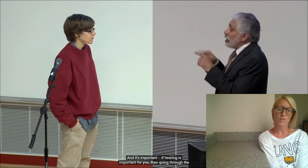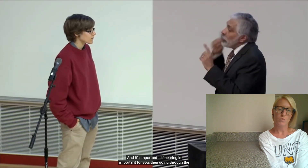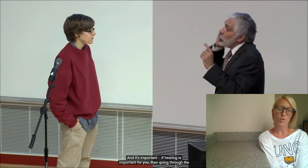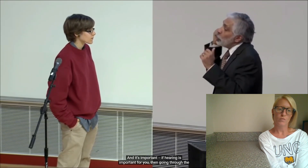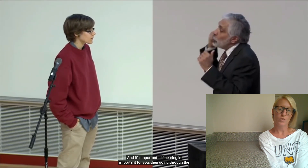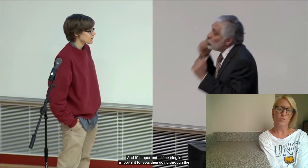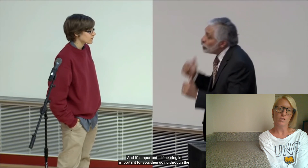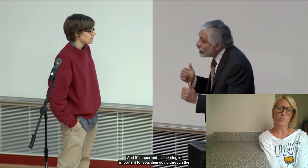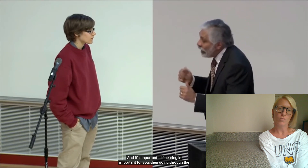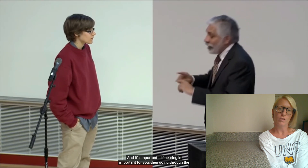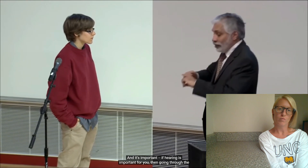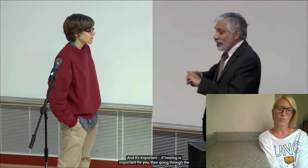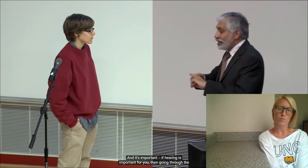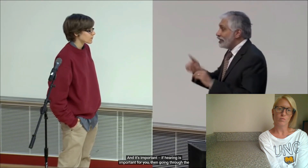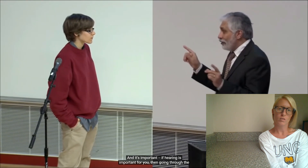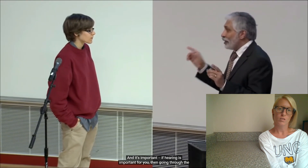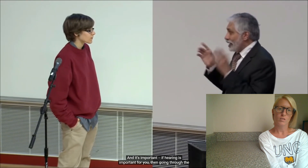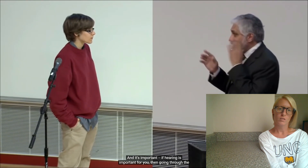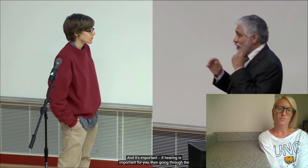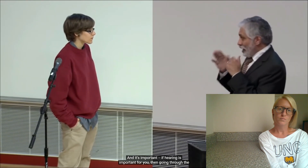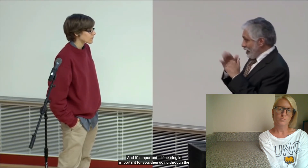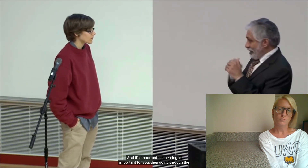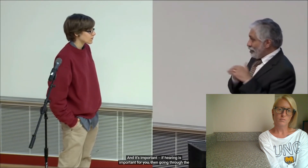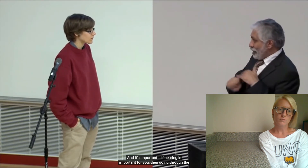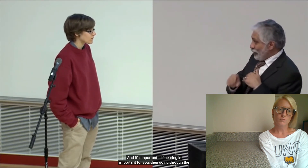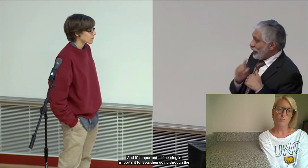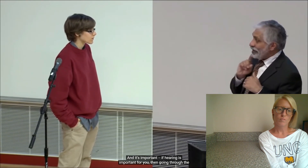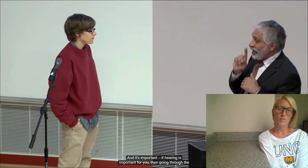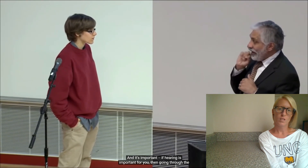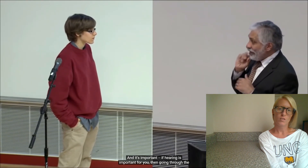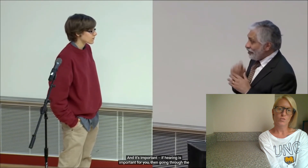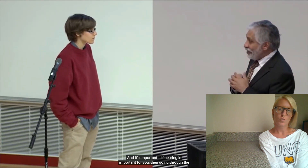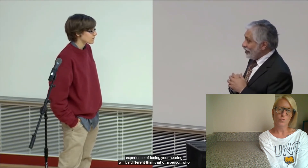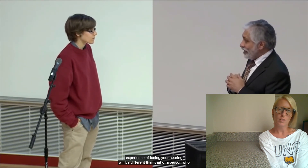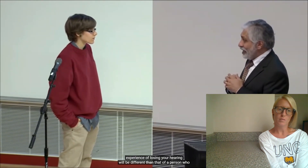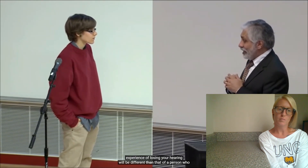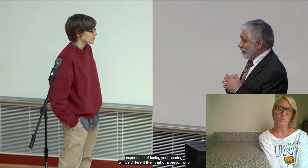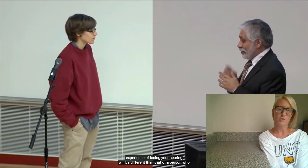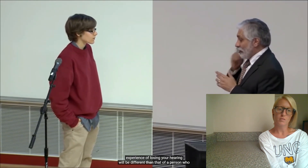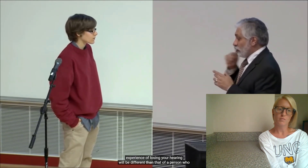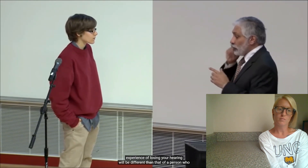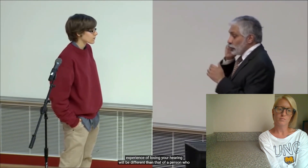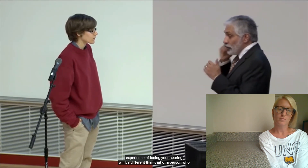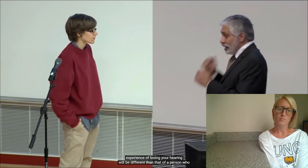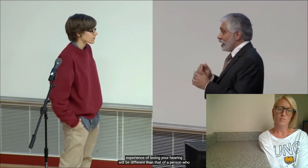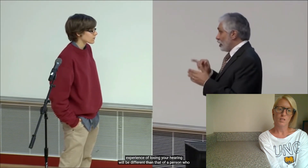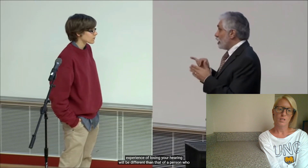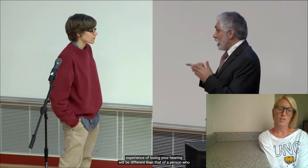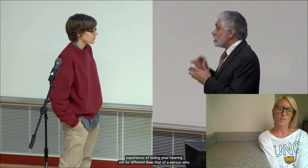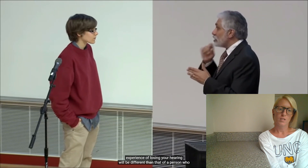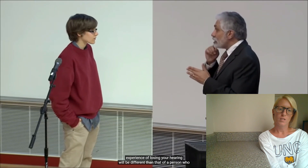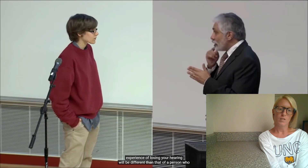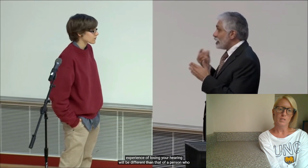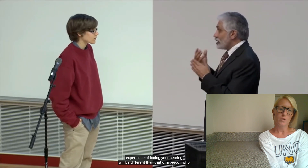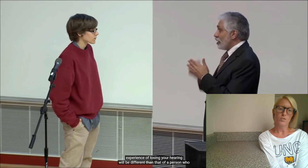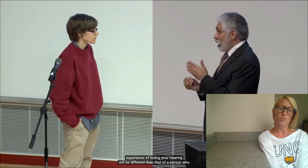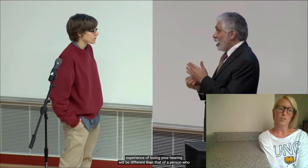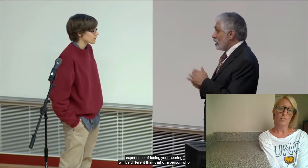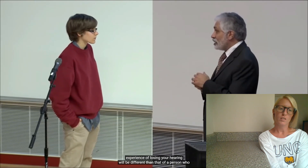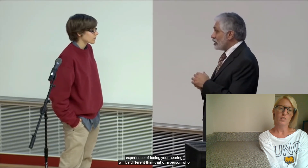is important for you, then going through the experience of losing your hearing will be different